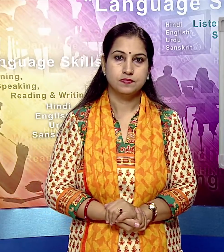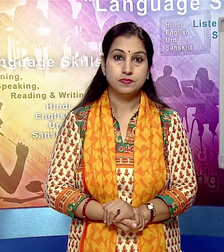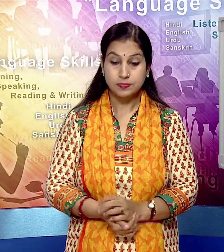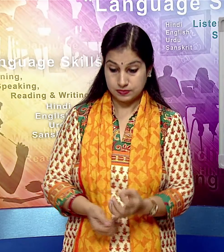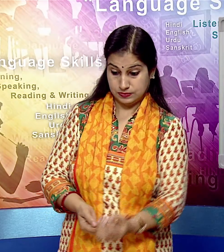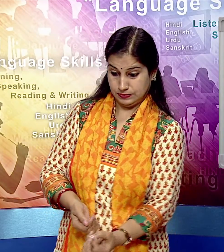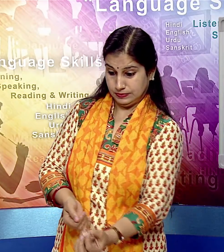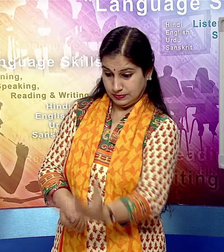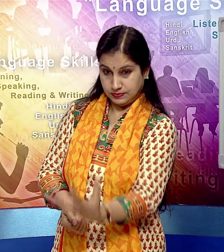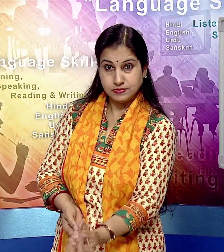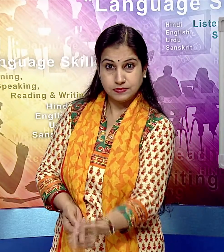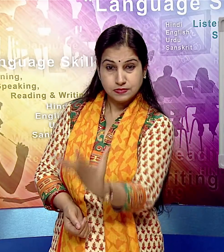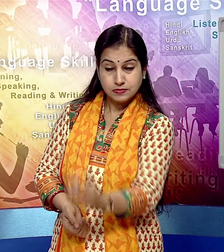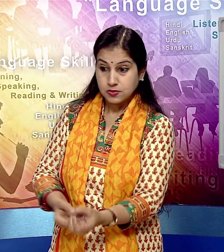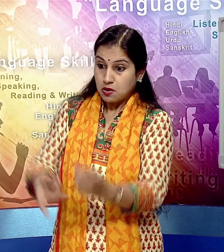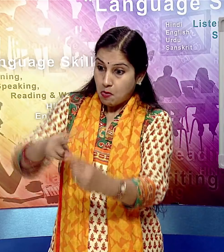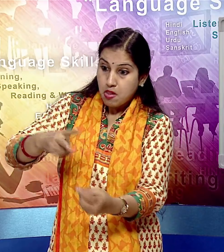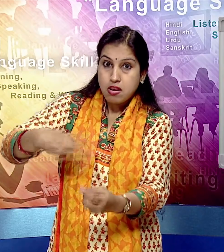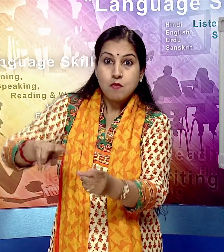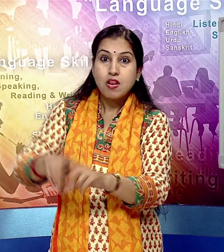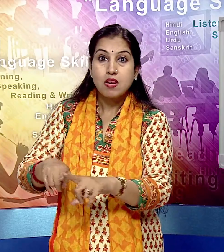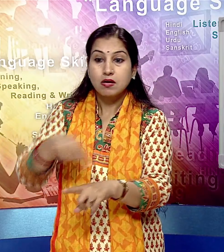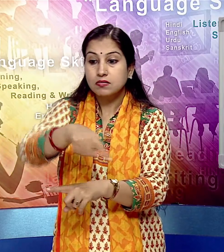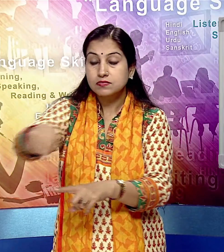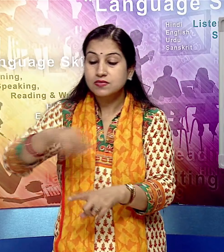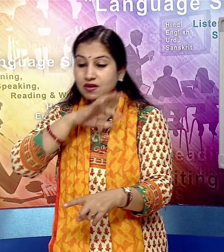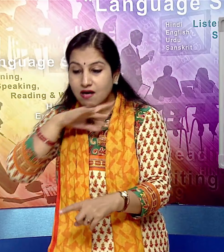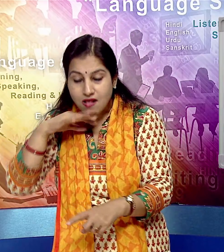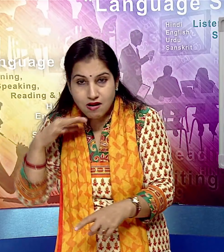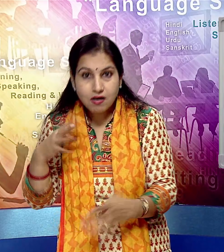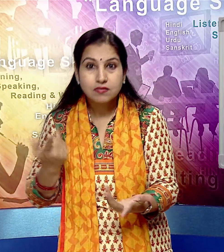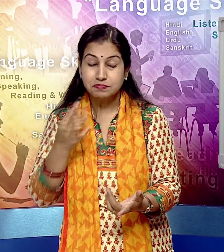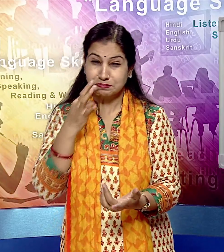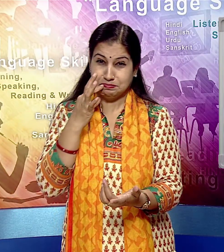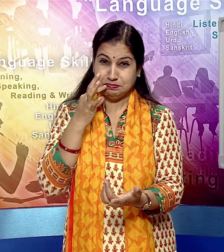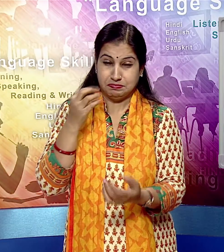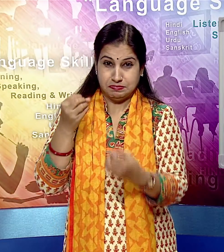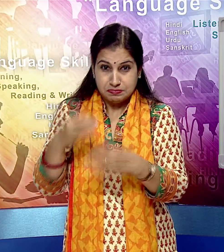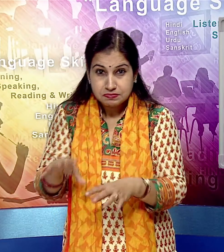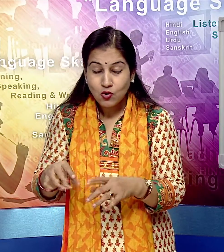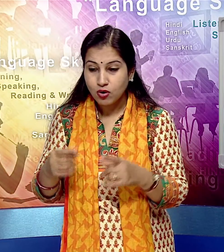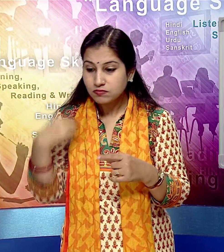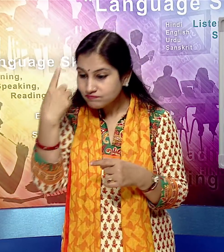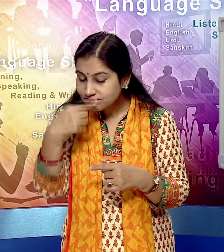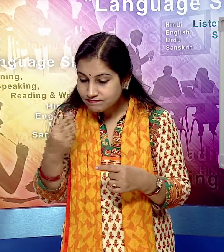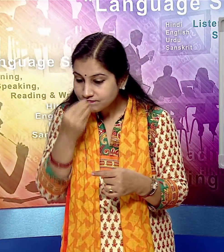Overheating of ghee or oil may spoil the color, taste, and texture of the food